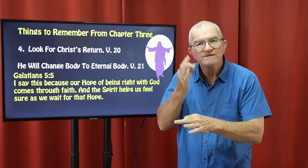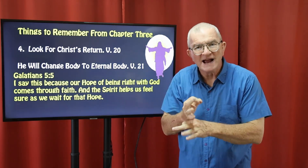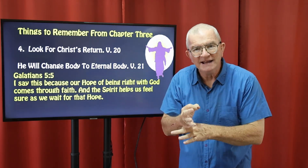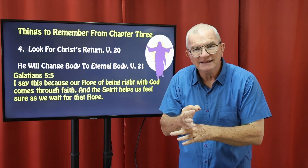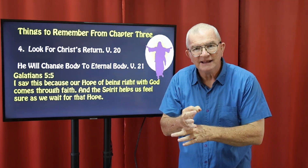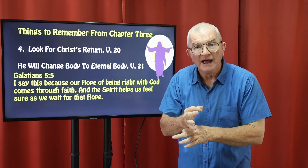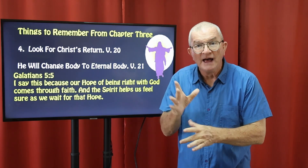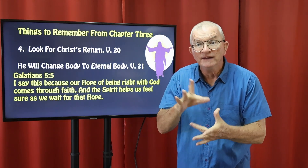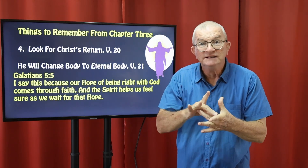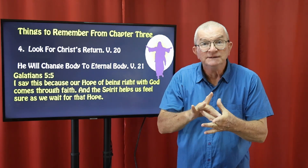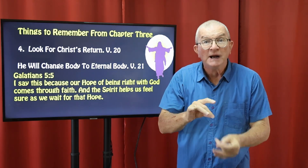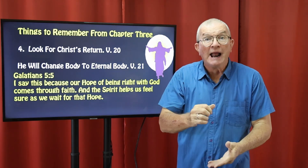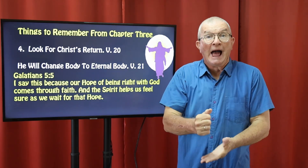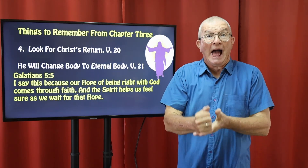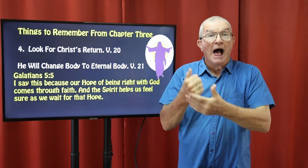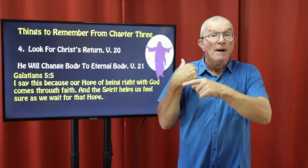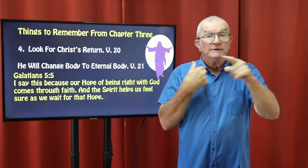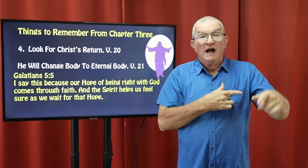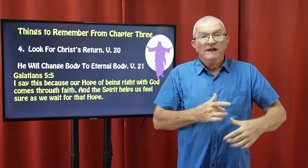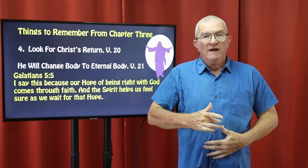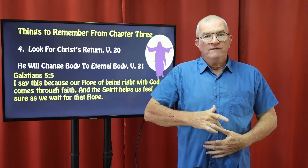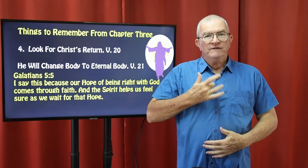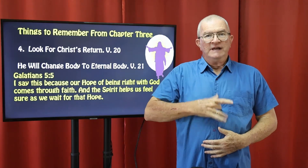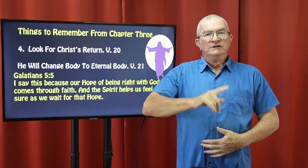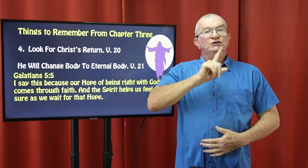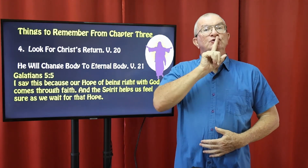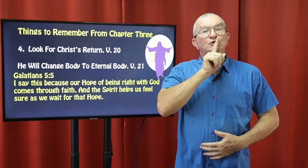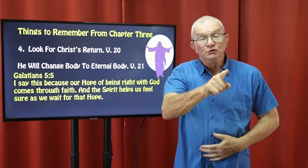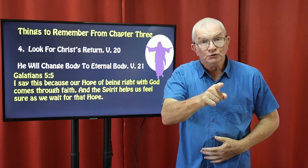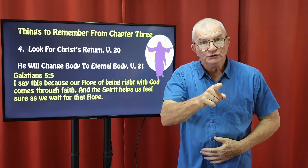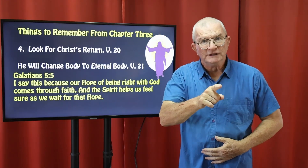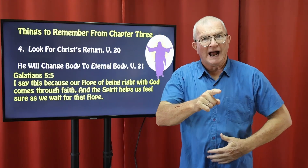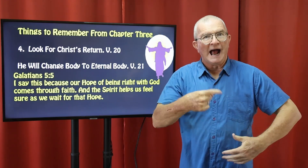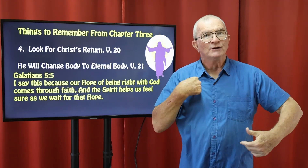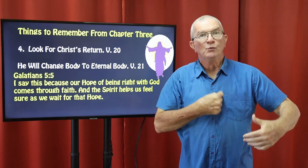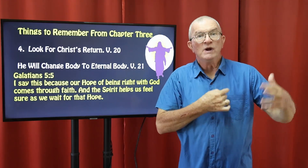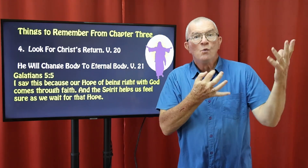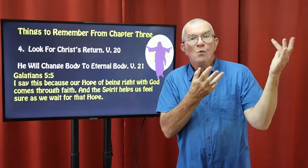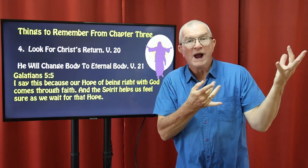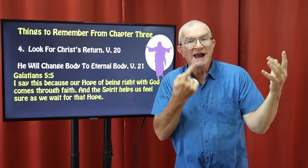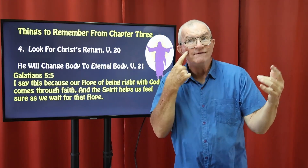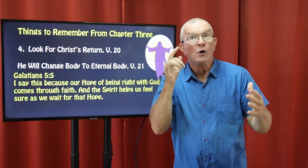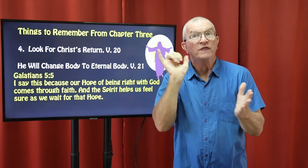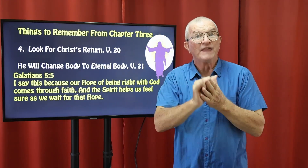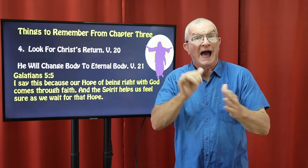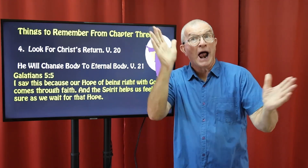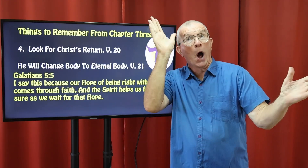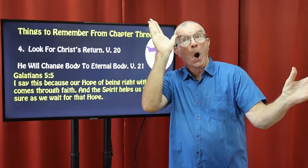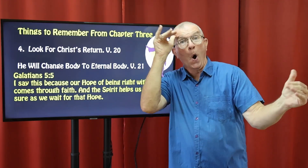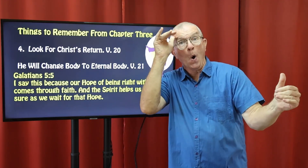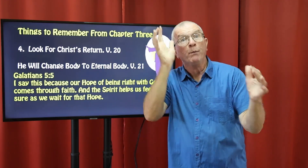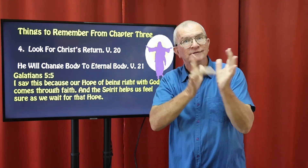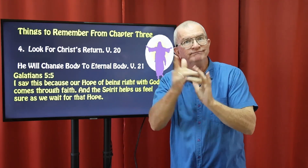God comes through faith, and the Spirit helps us feel sure as we wait for that hope.